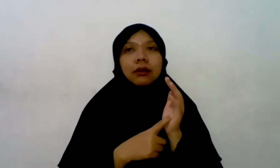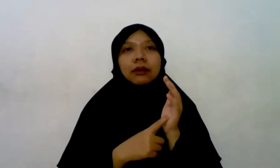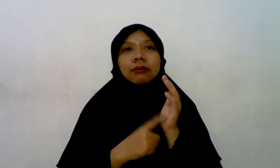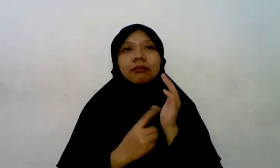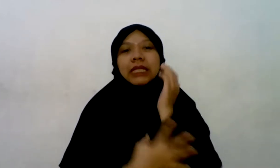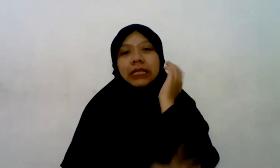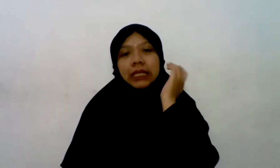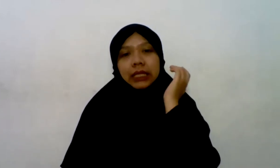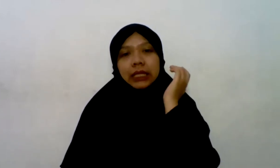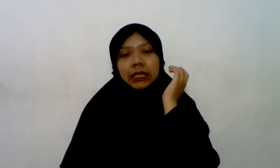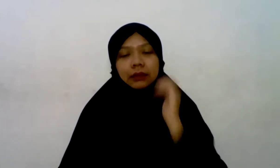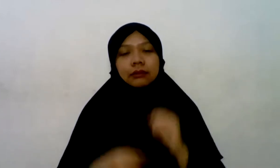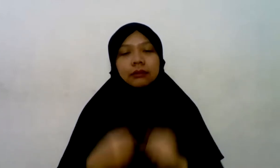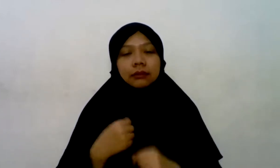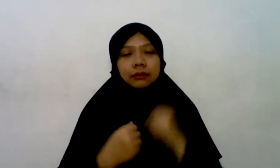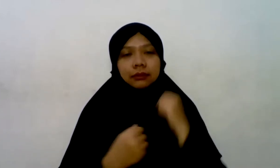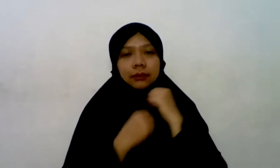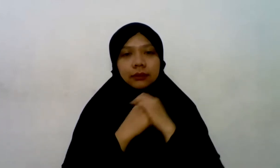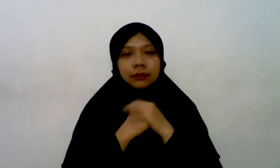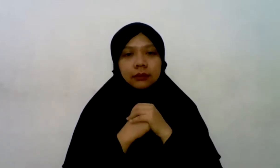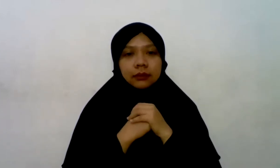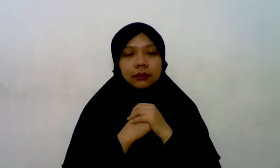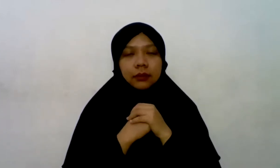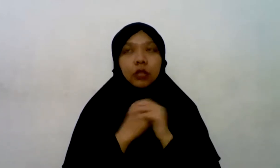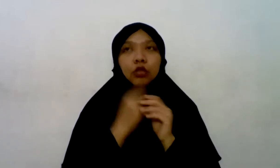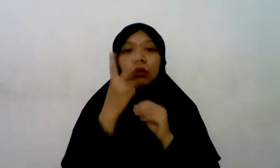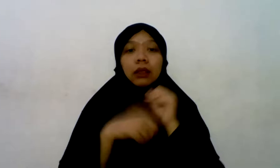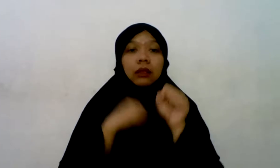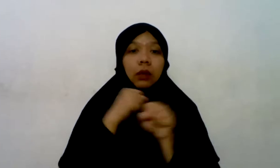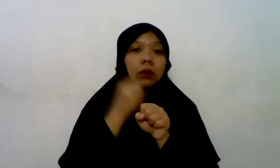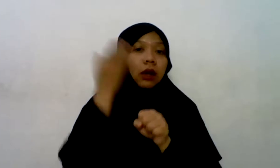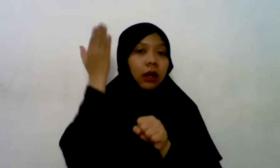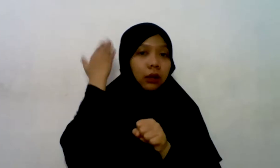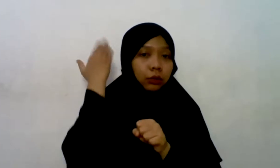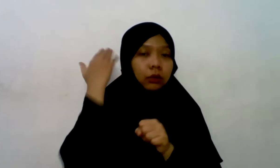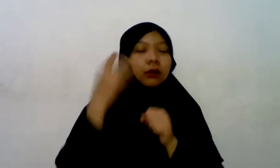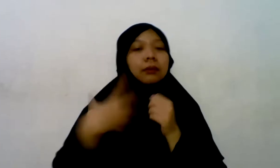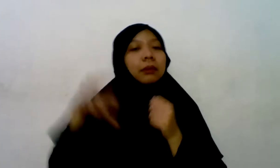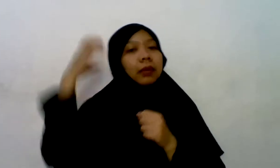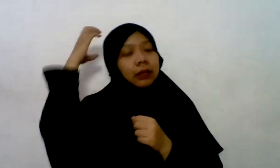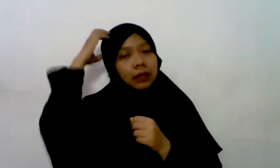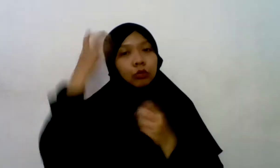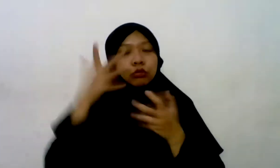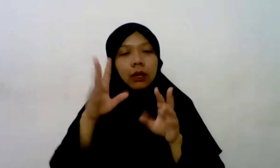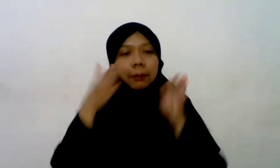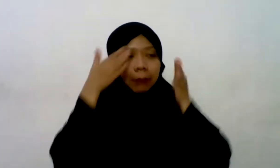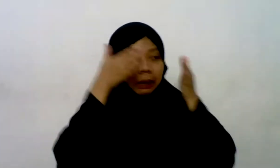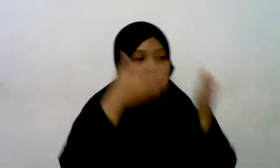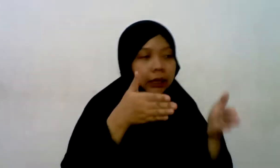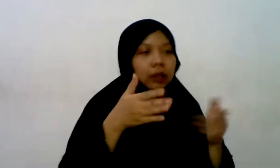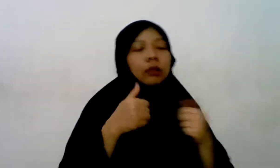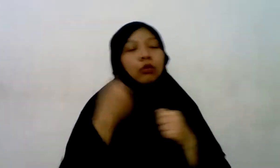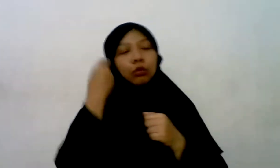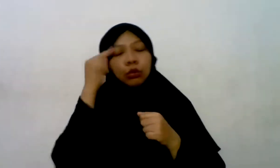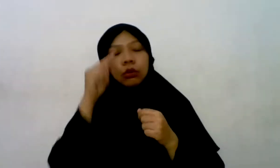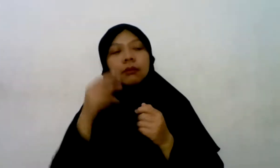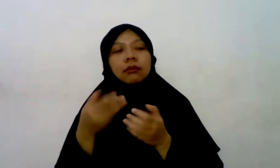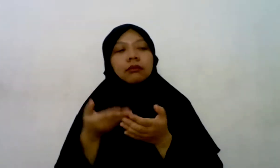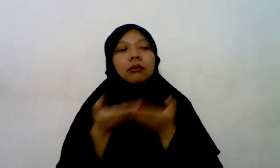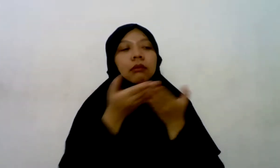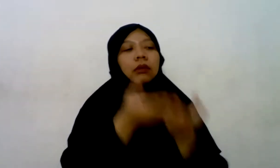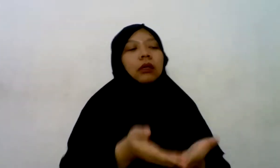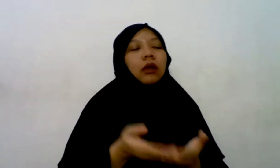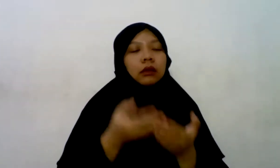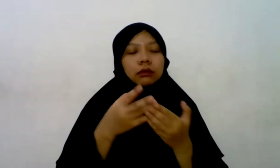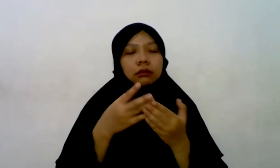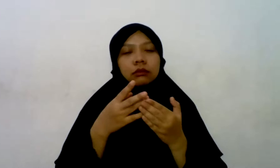since 2 years ago, our government paid attention and give allocation for BDP for people with